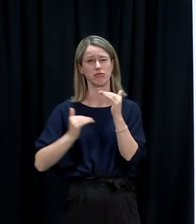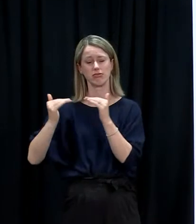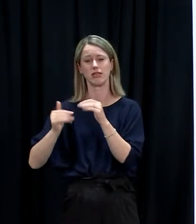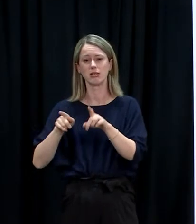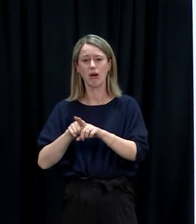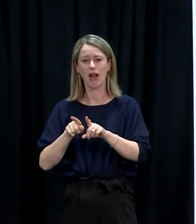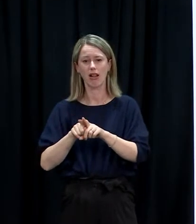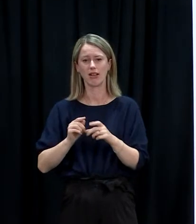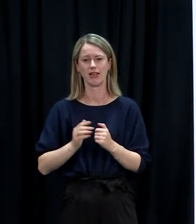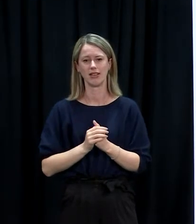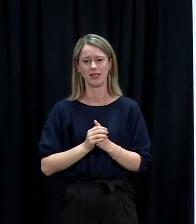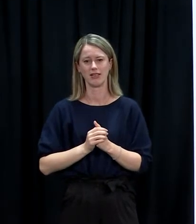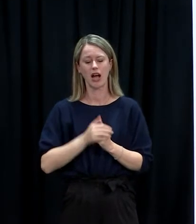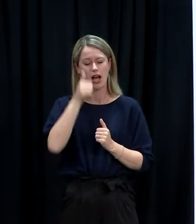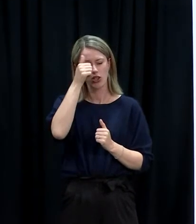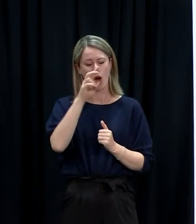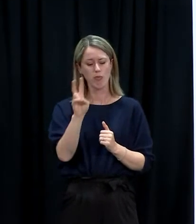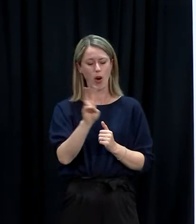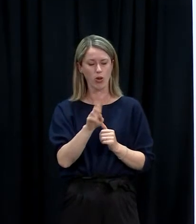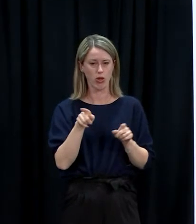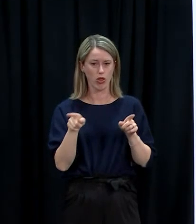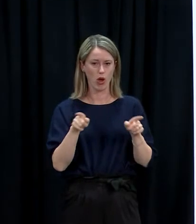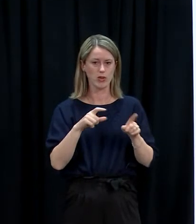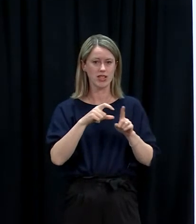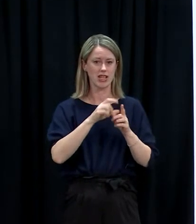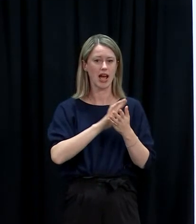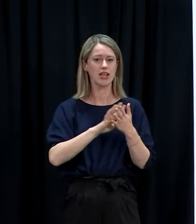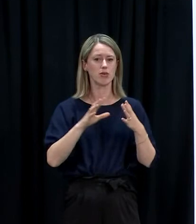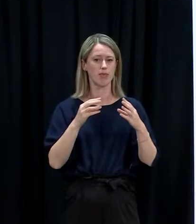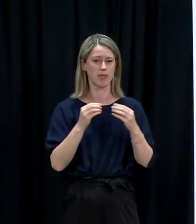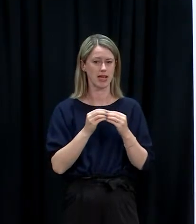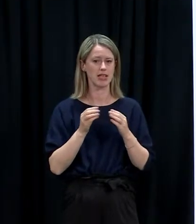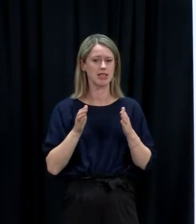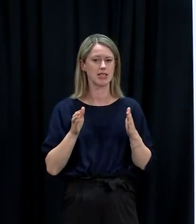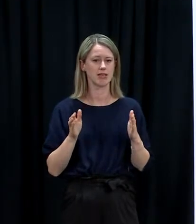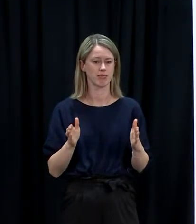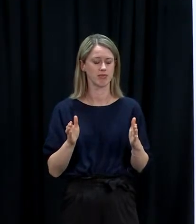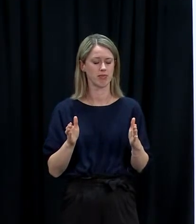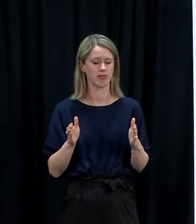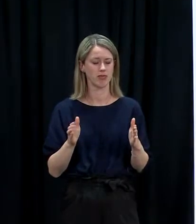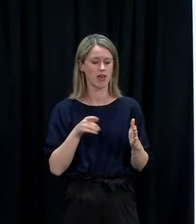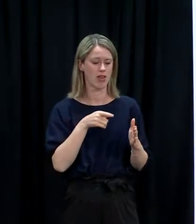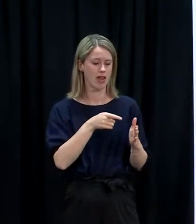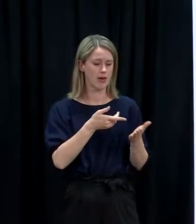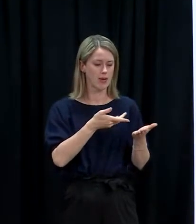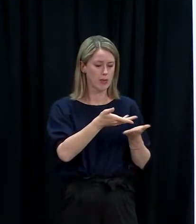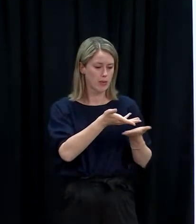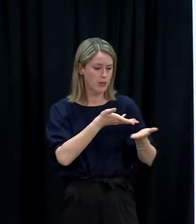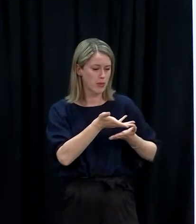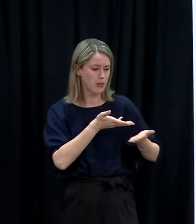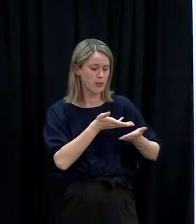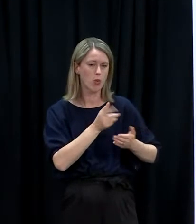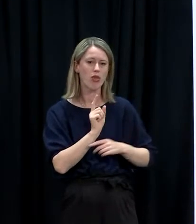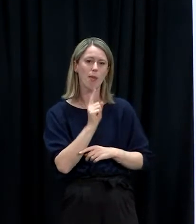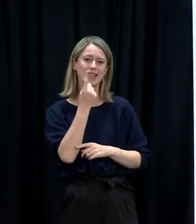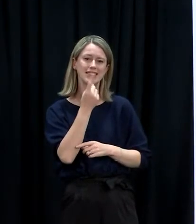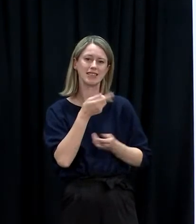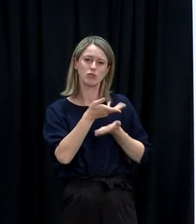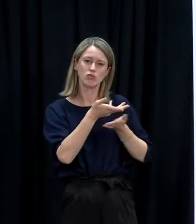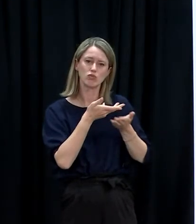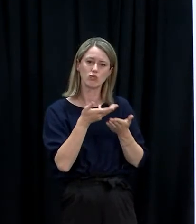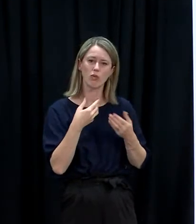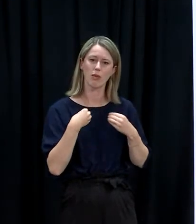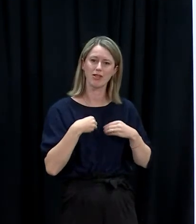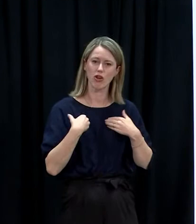I can say is that I know both those DHBs have had very good discussions with our team and with ministers over the last week or